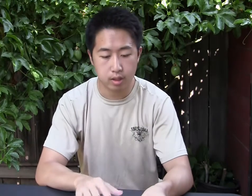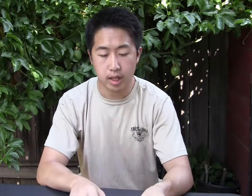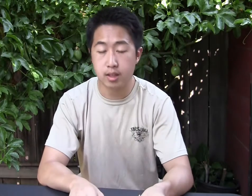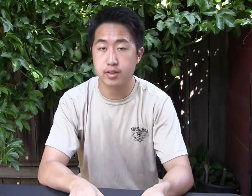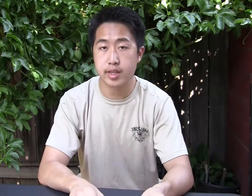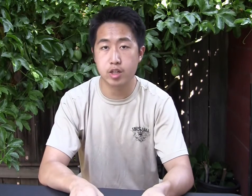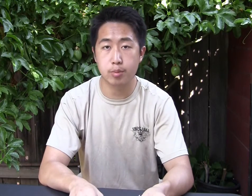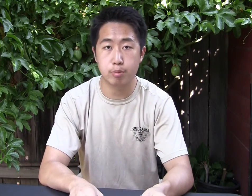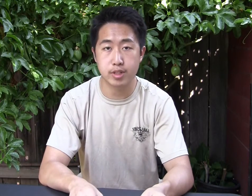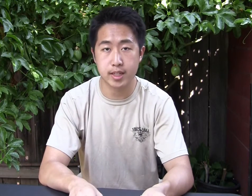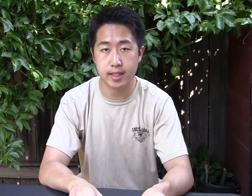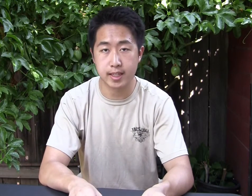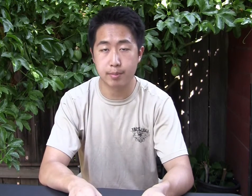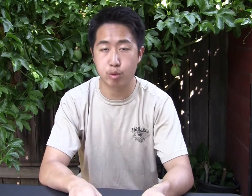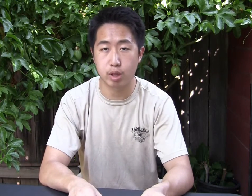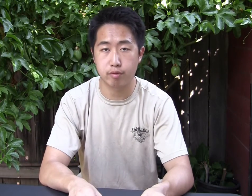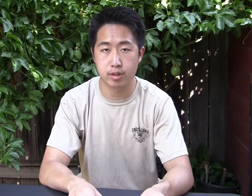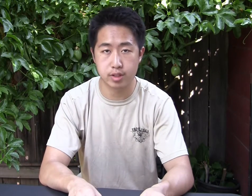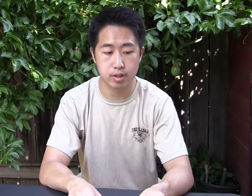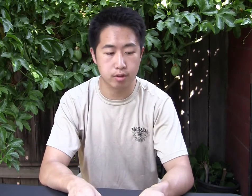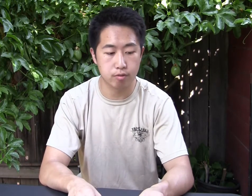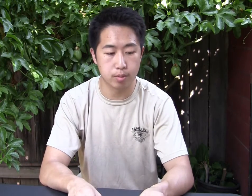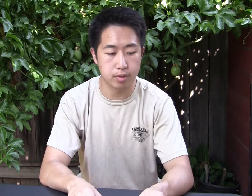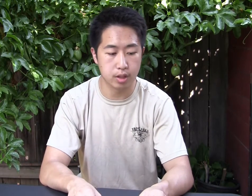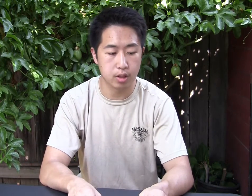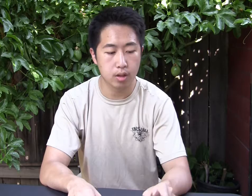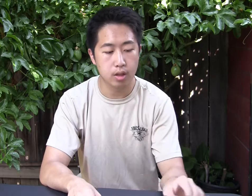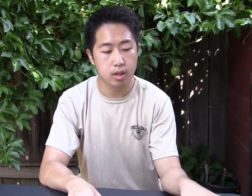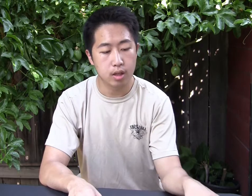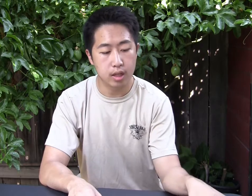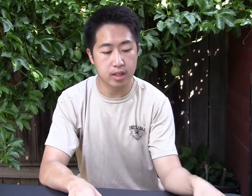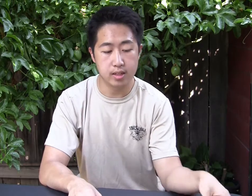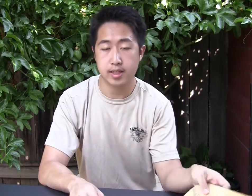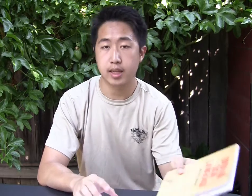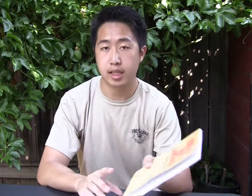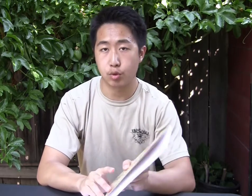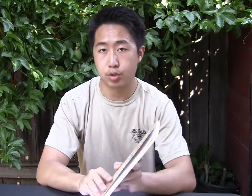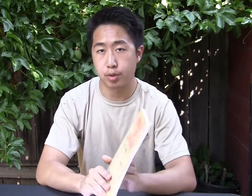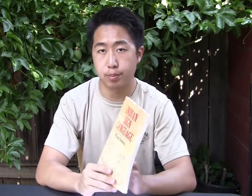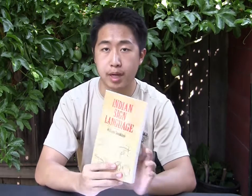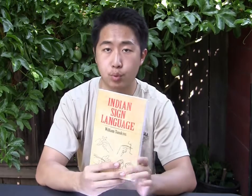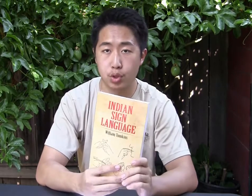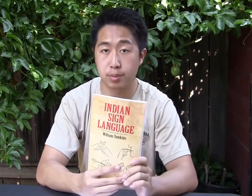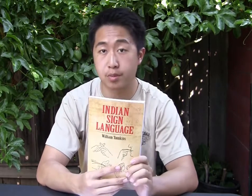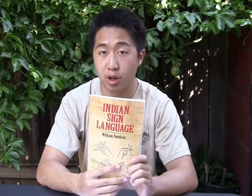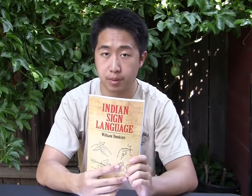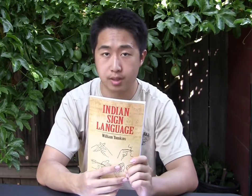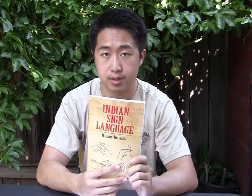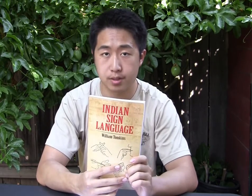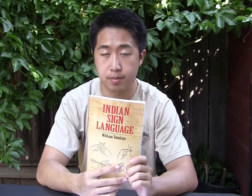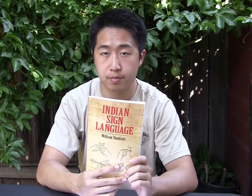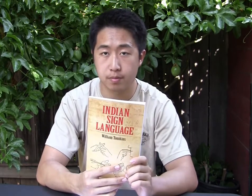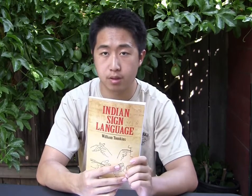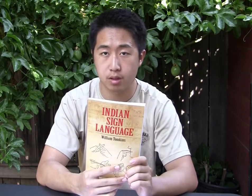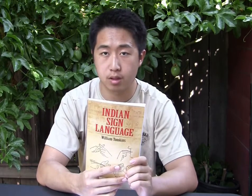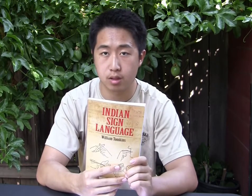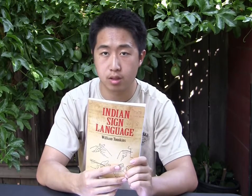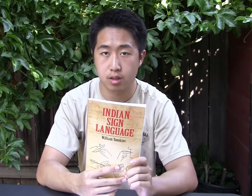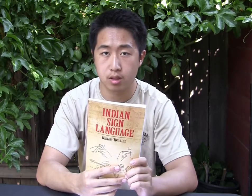and the signs I will be presenting can be referenced from the Indian Sign Language book by William Tompkins. So